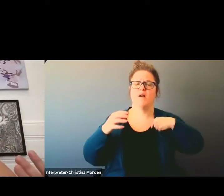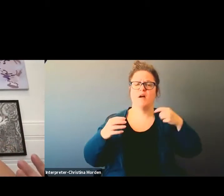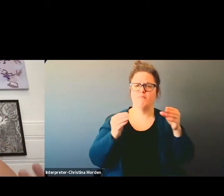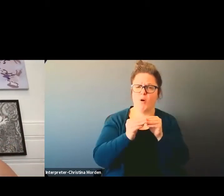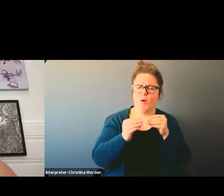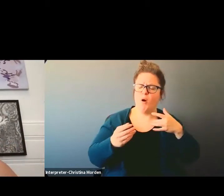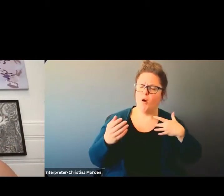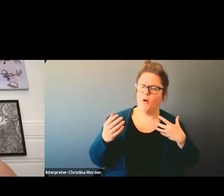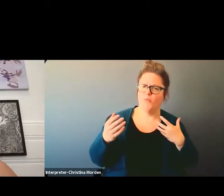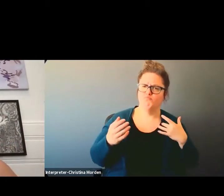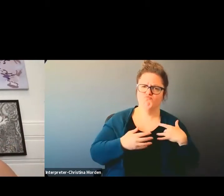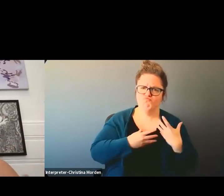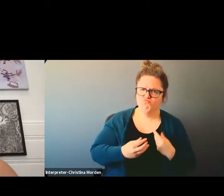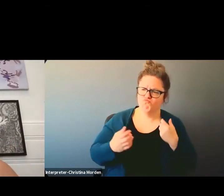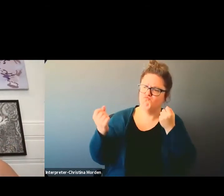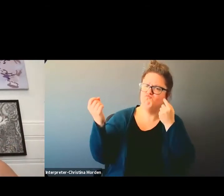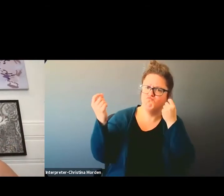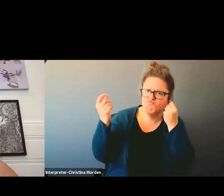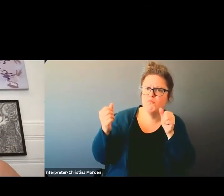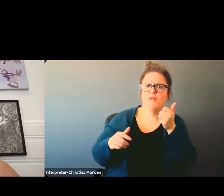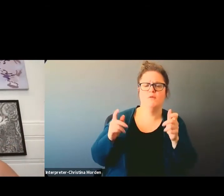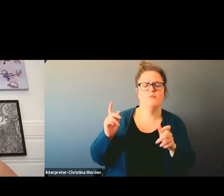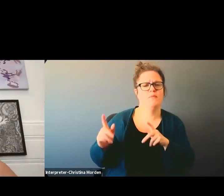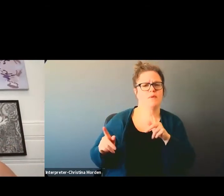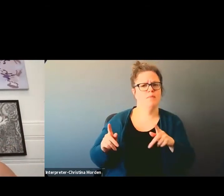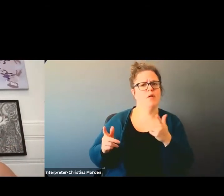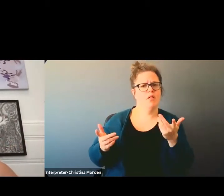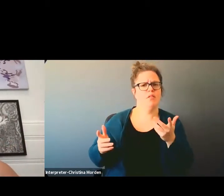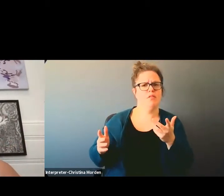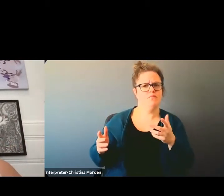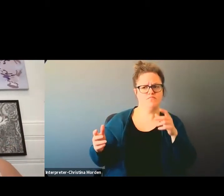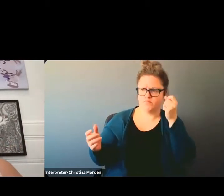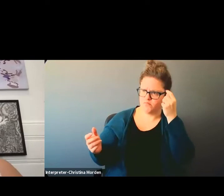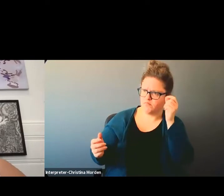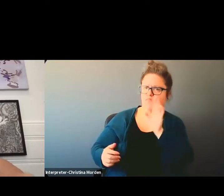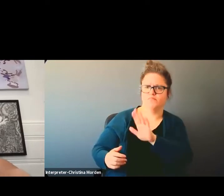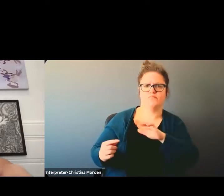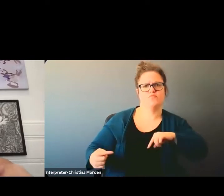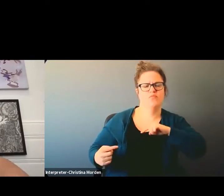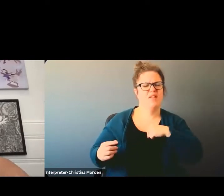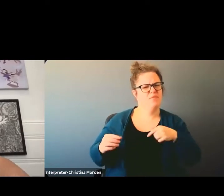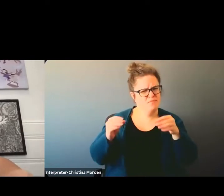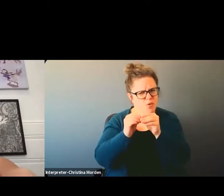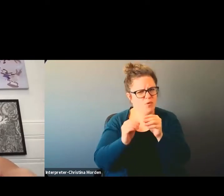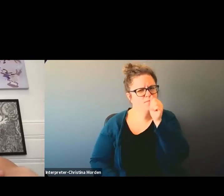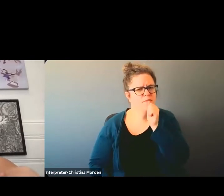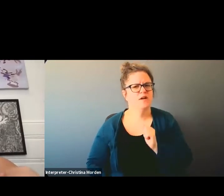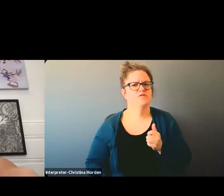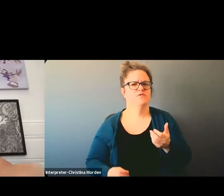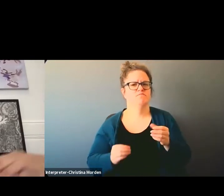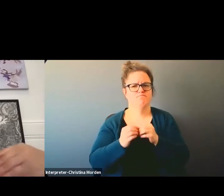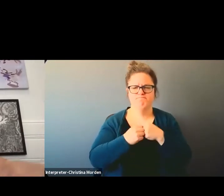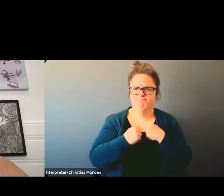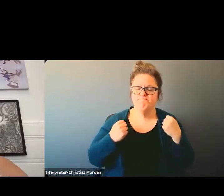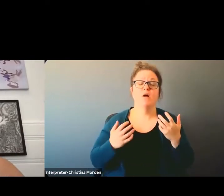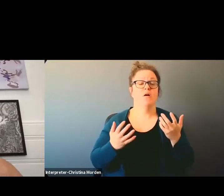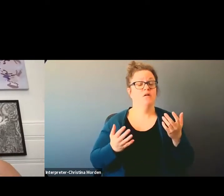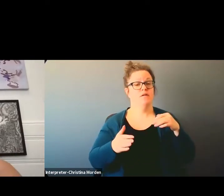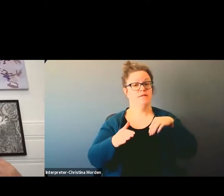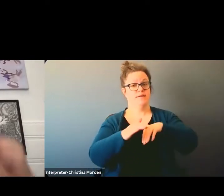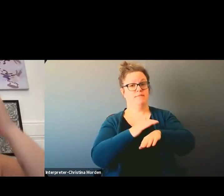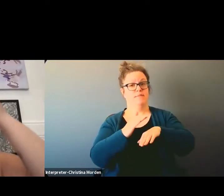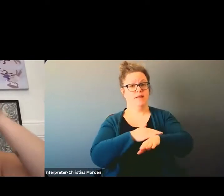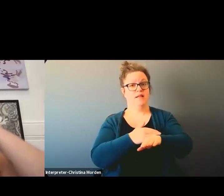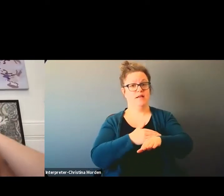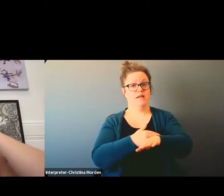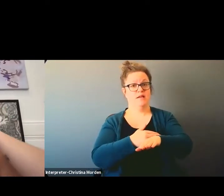with others, and it really made me more compassionate and patient with others. And part of creating accessibility for me is